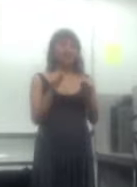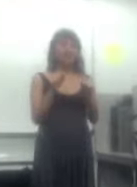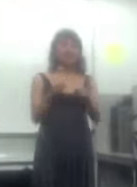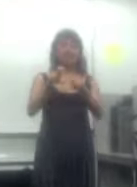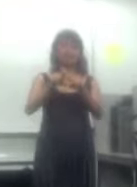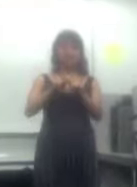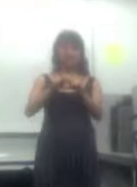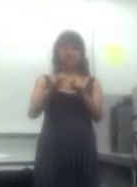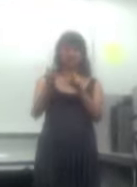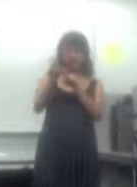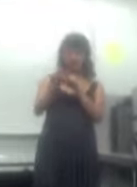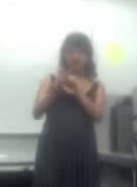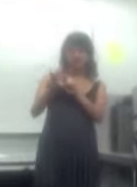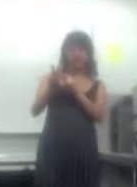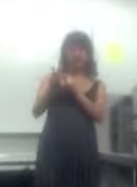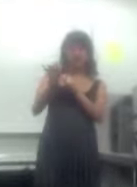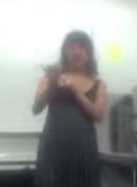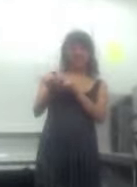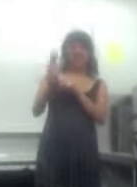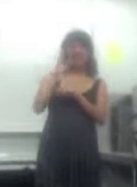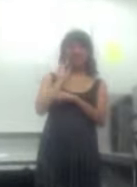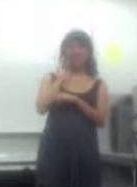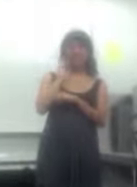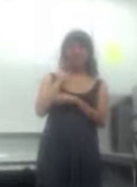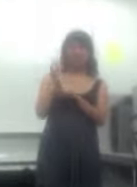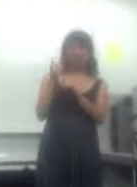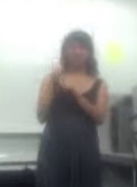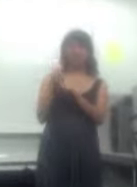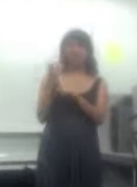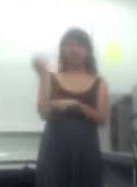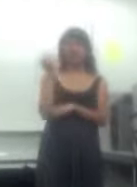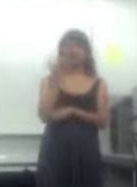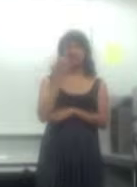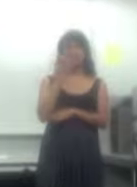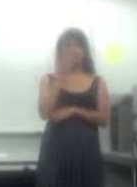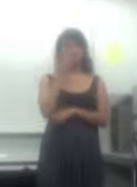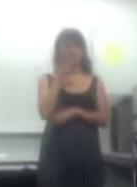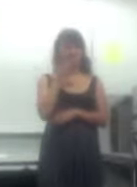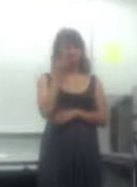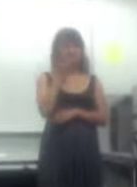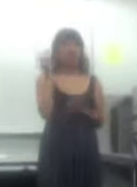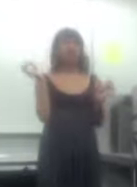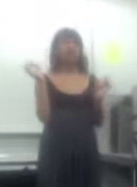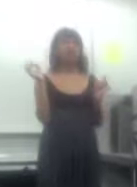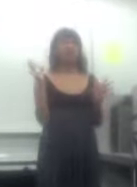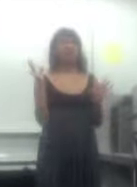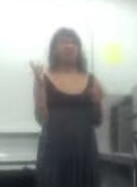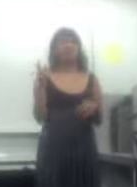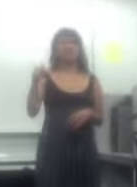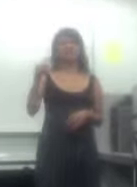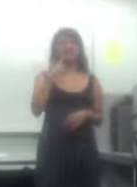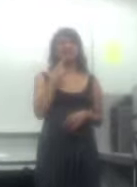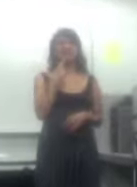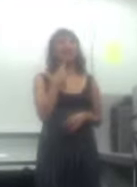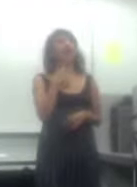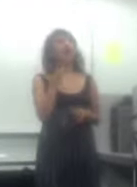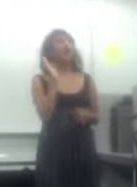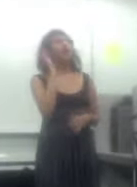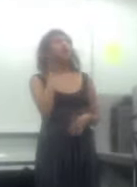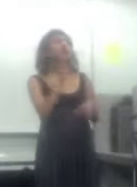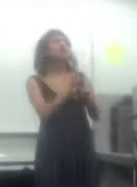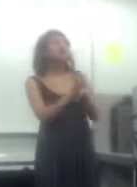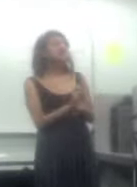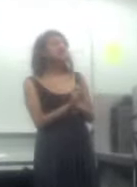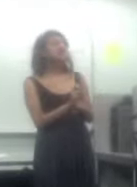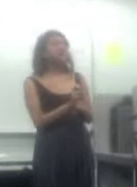own because of the smell. They say you get used to the smell. You don't get used to the smell. It's awful. And